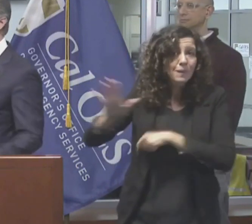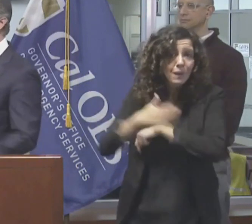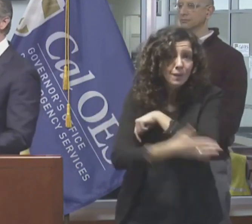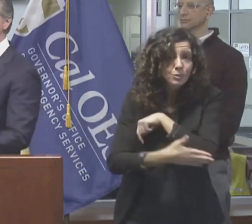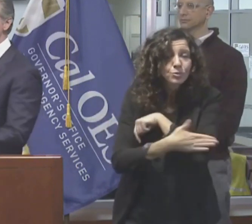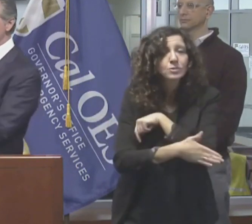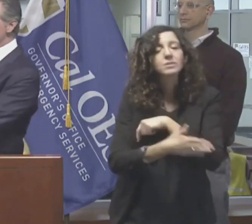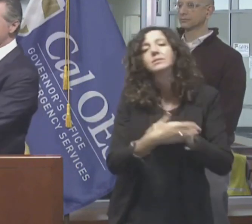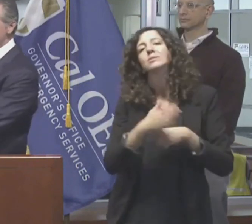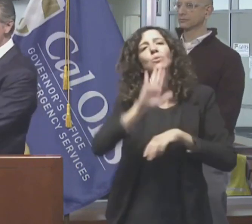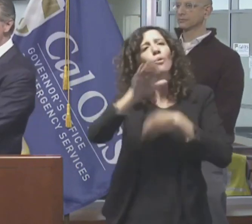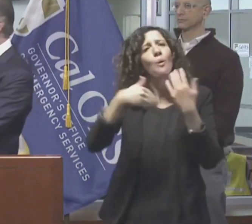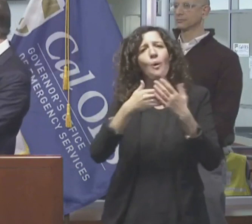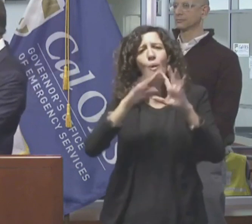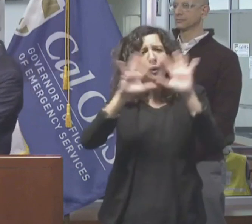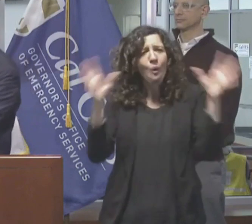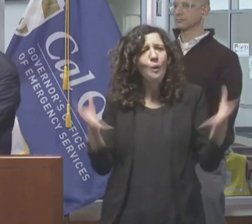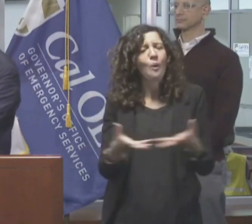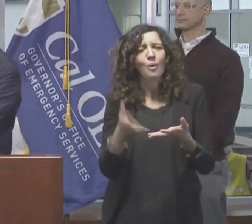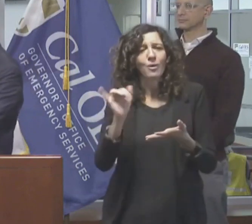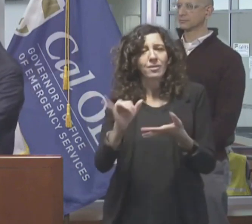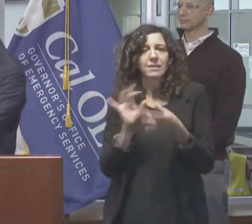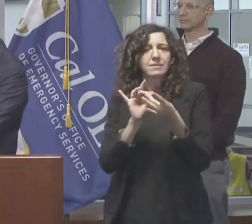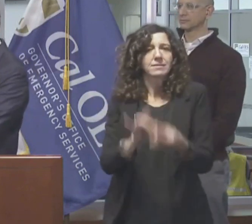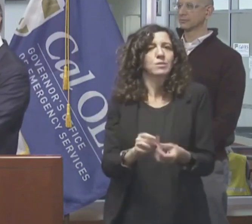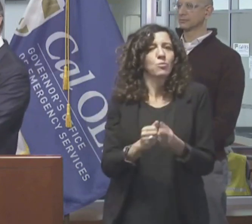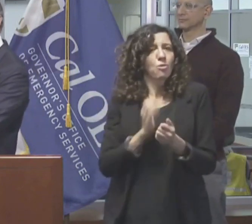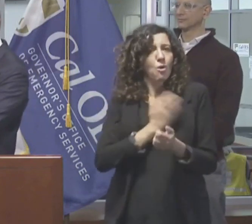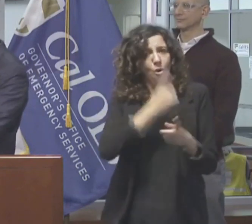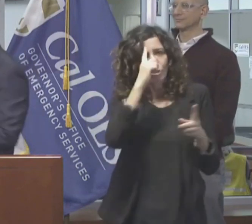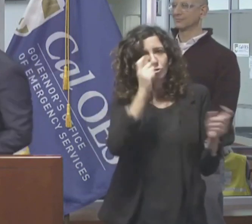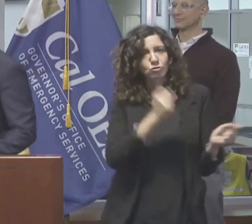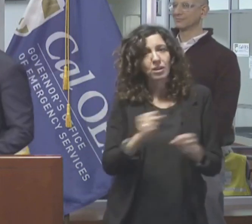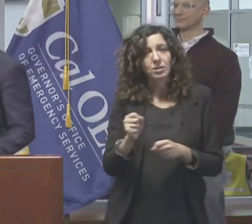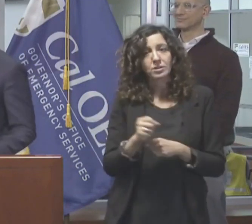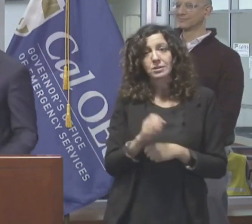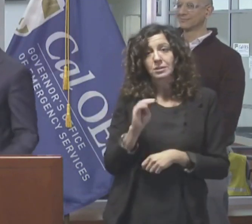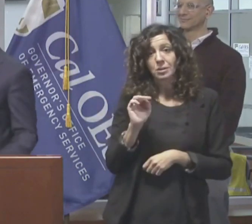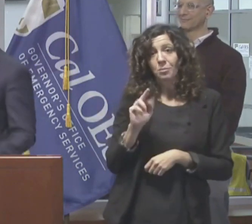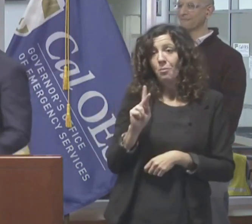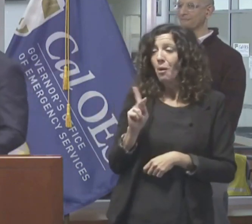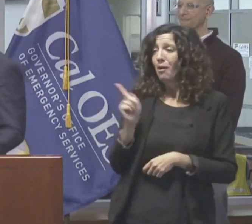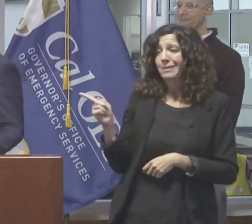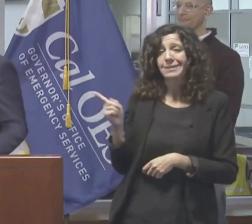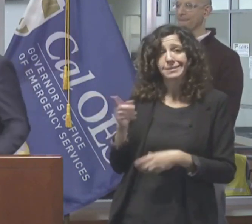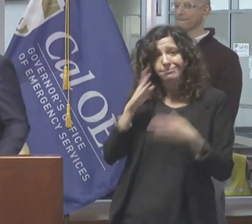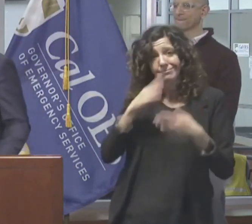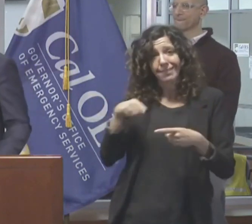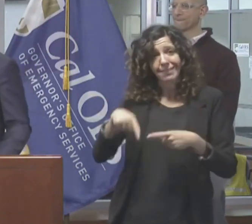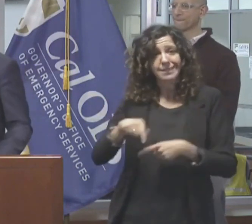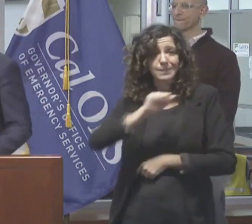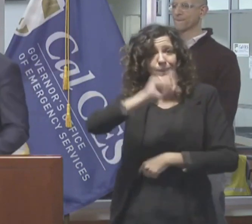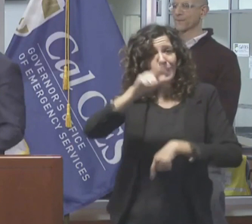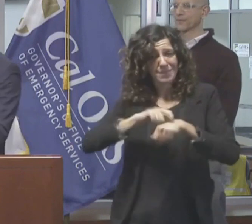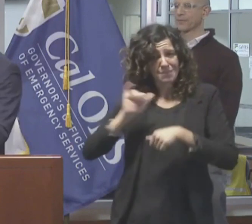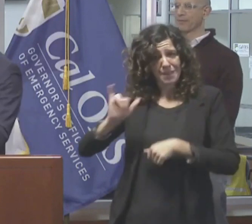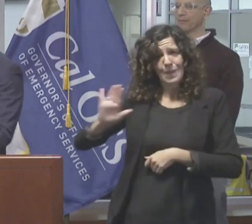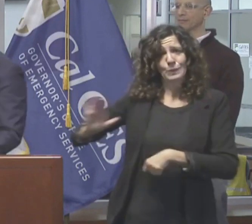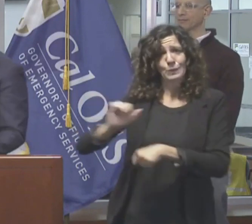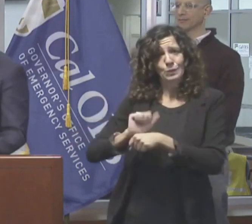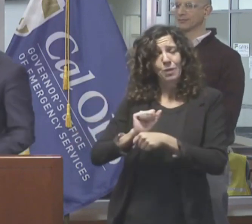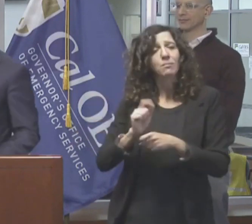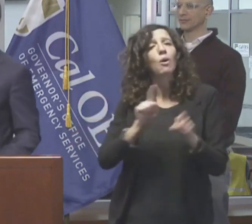strategies. This is for Mark. This is what he does 24/7. FEMA partners. So yes and